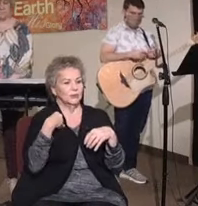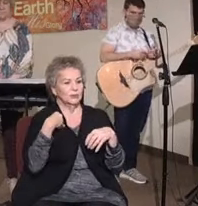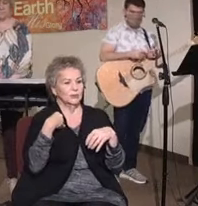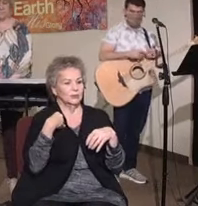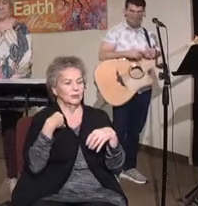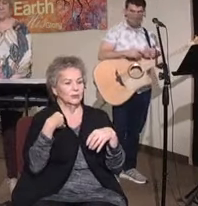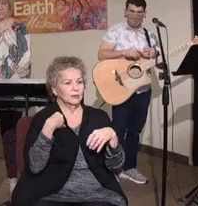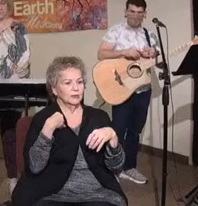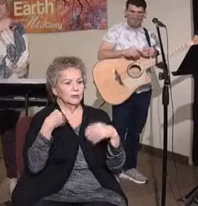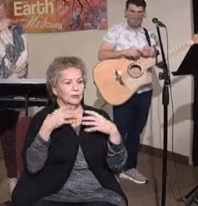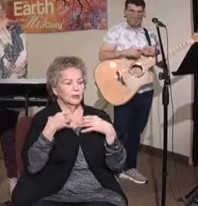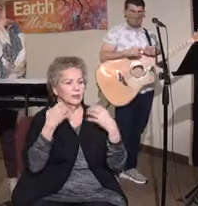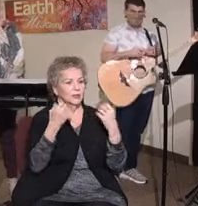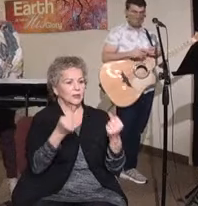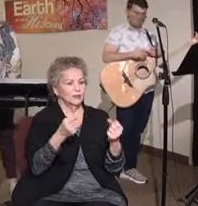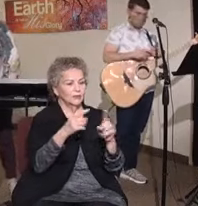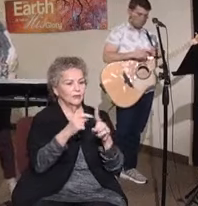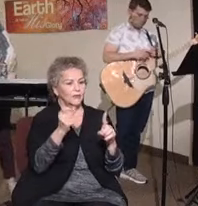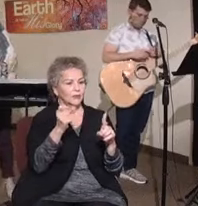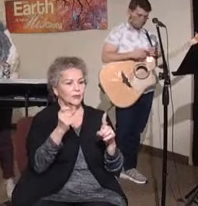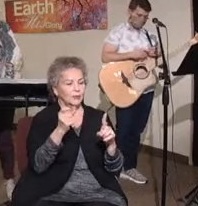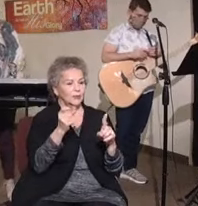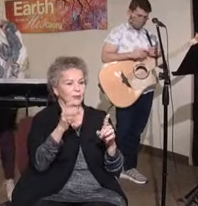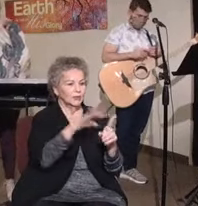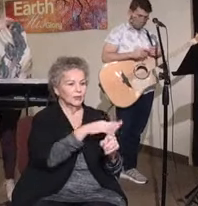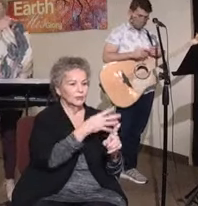from his broken body?